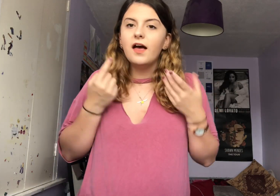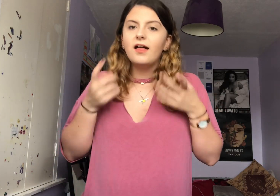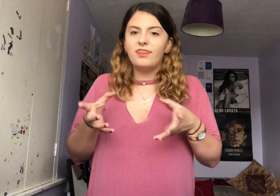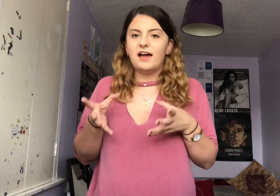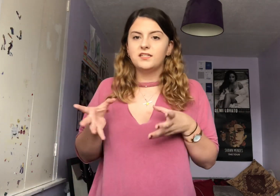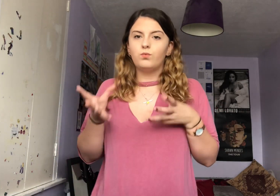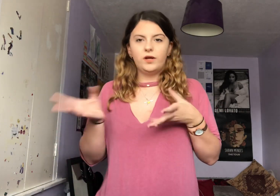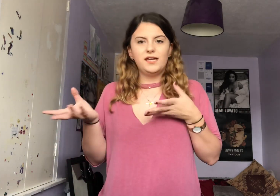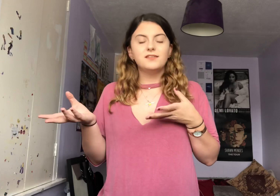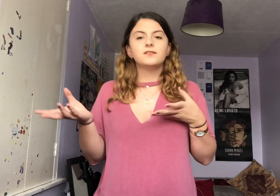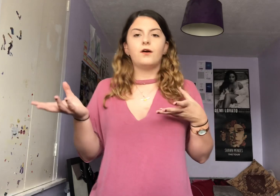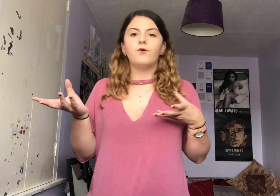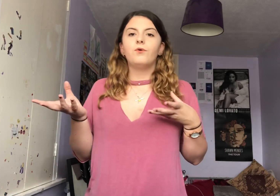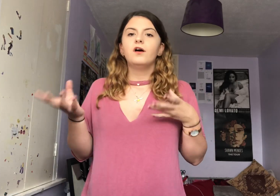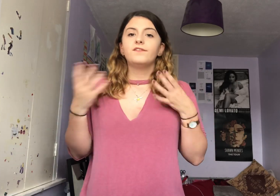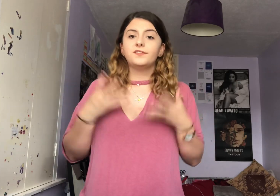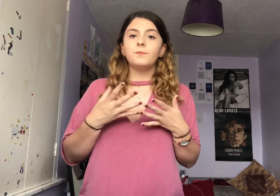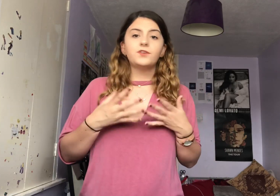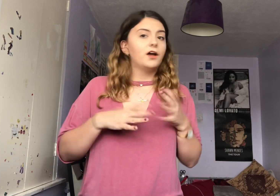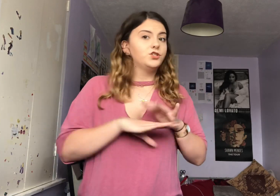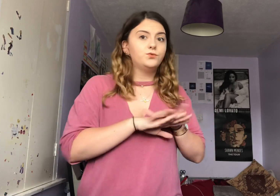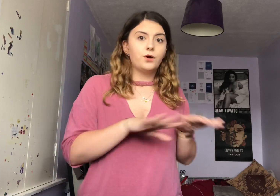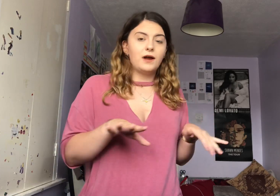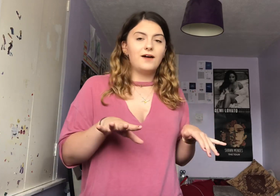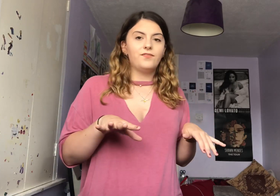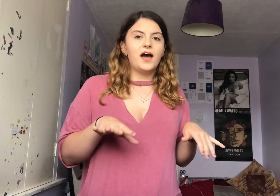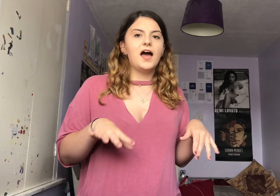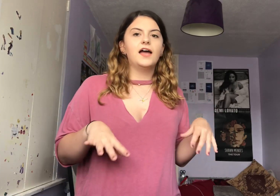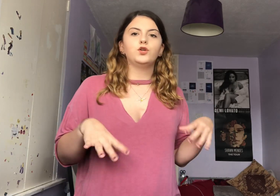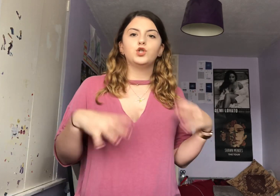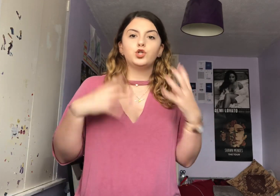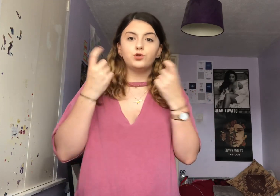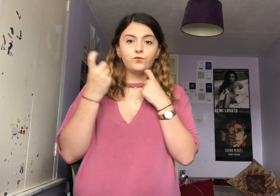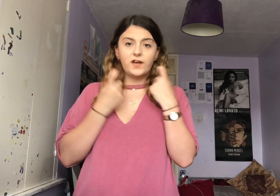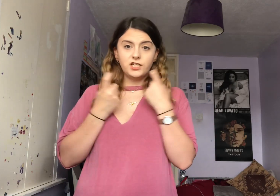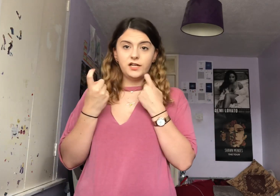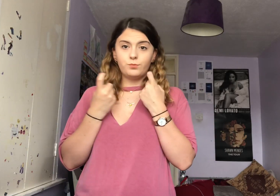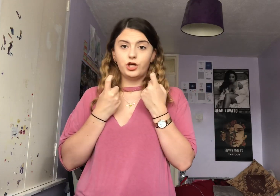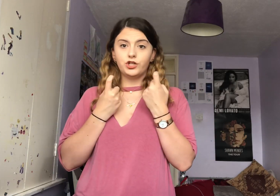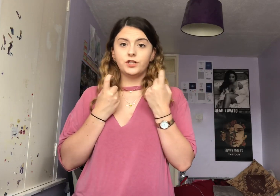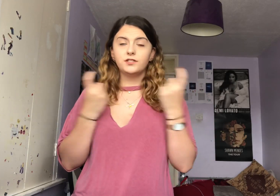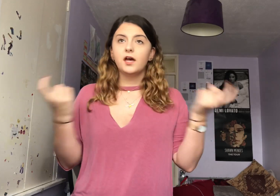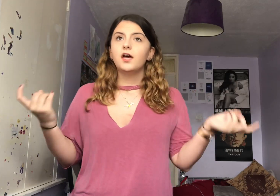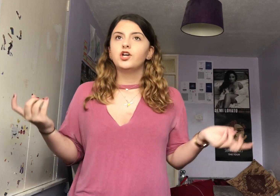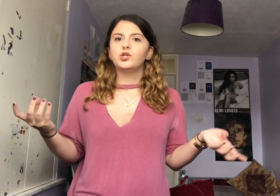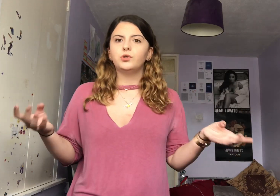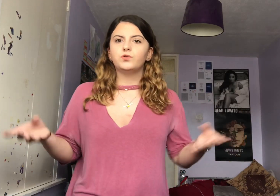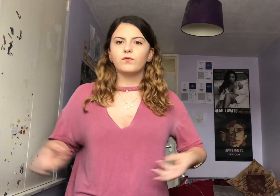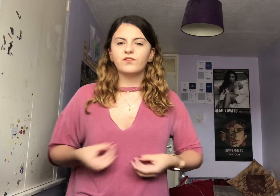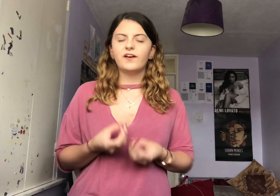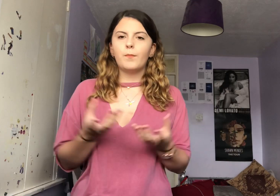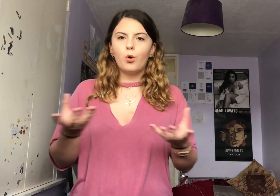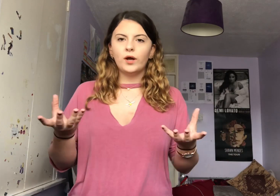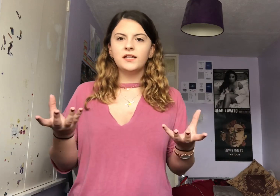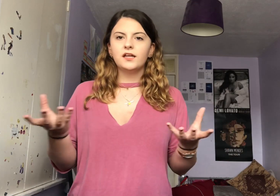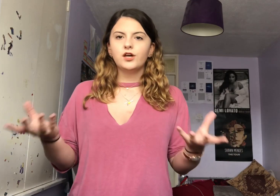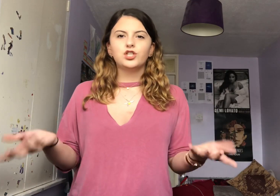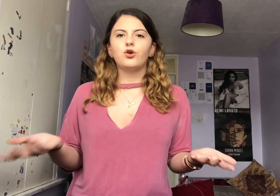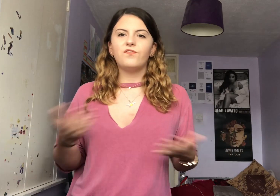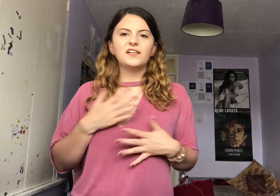and that's what it is. So some signs you don't have that, and you just use your facial expressions to sort of convey a point. So things